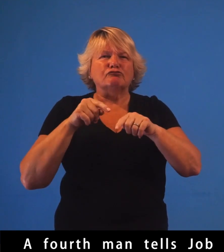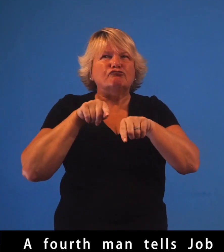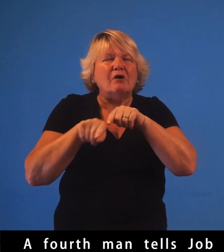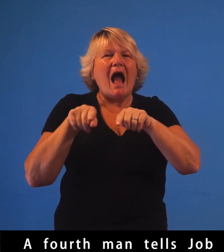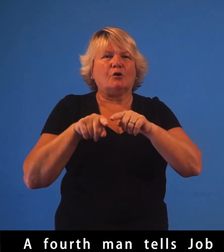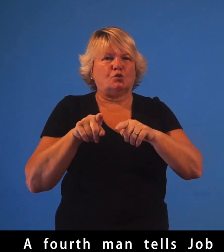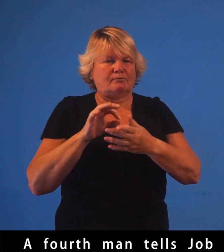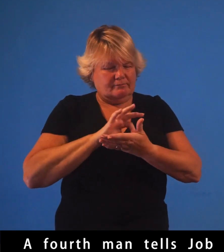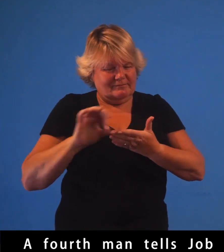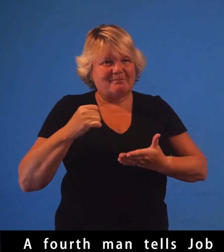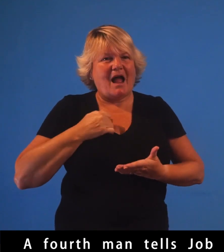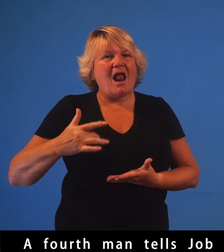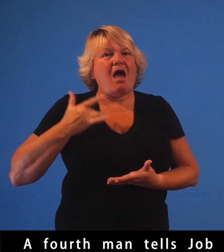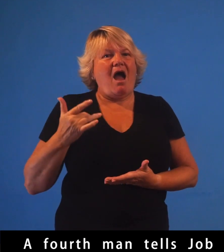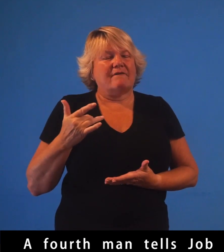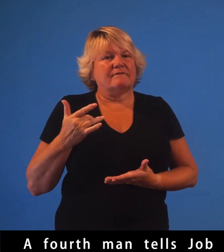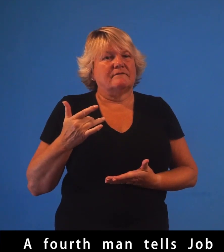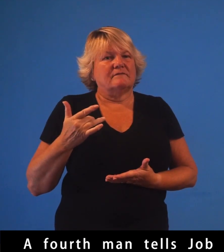life.